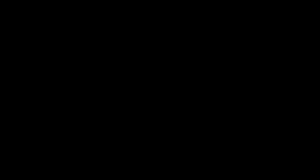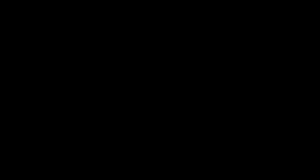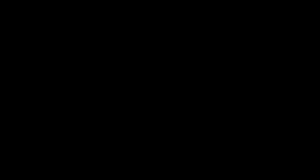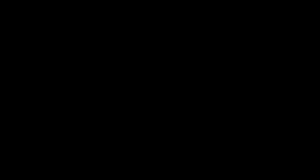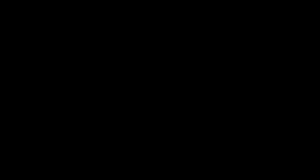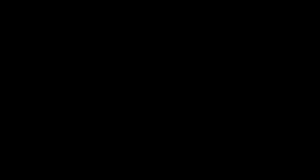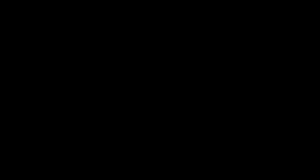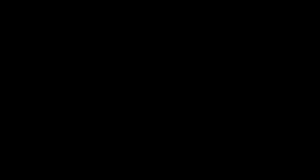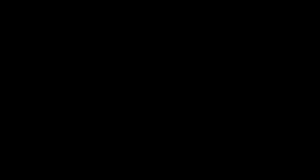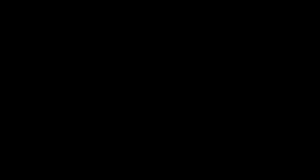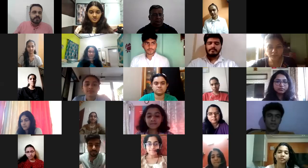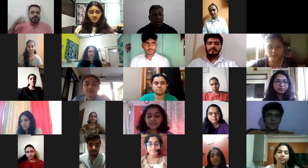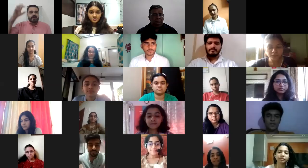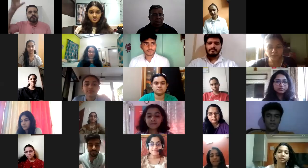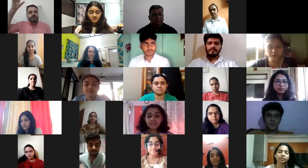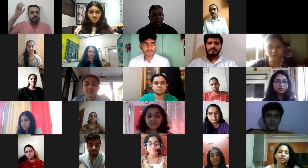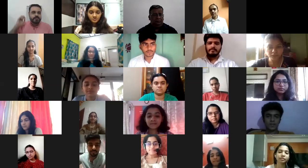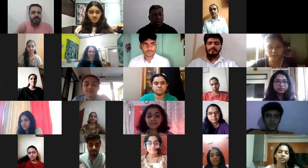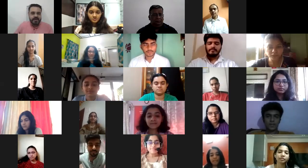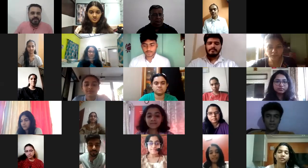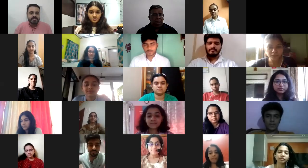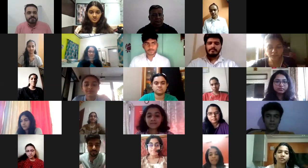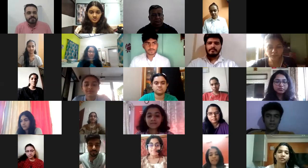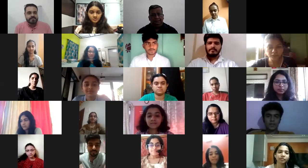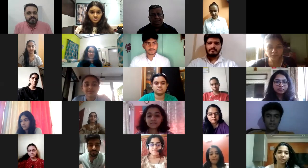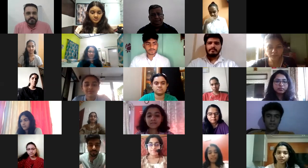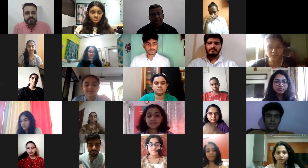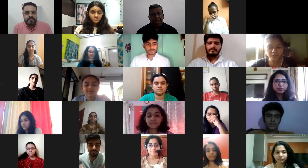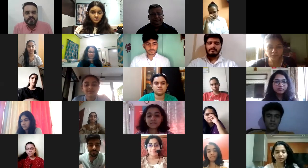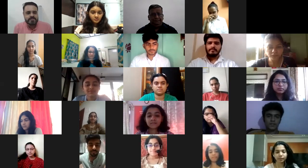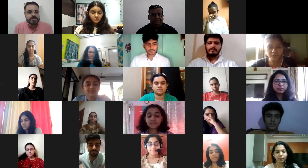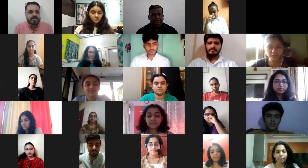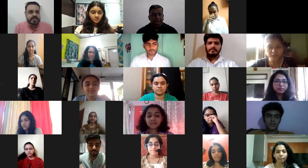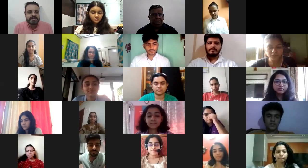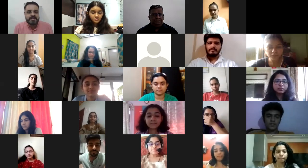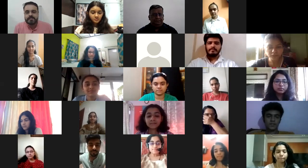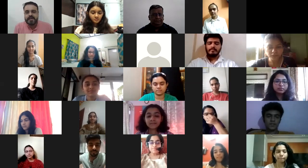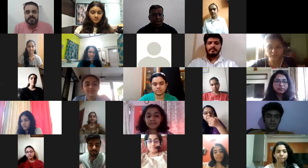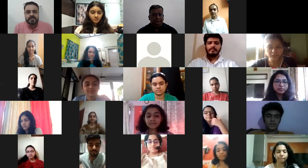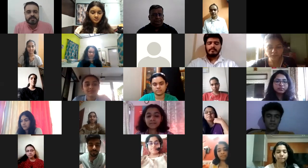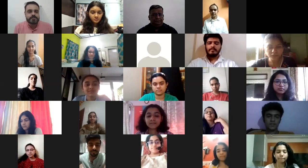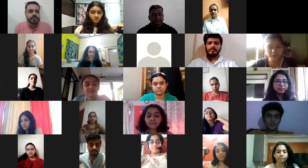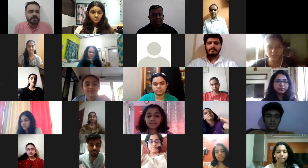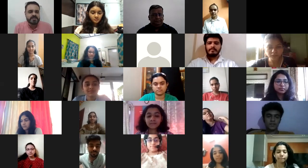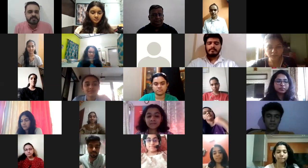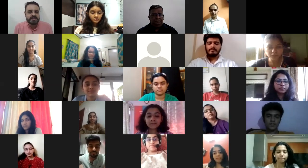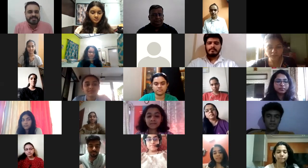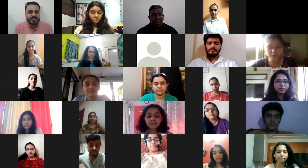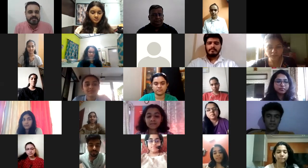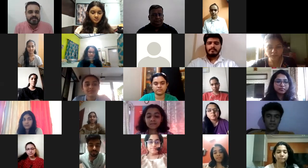out with something, get it down from a height. So does that make you a person with disability? Just